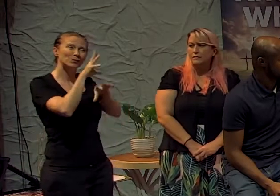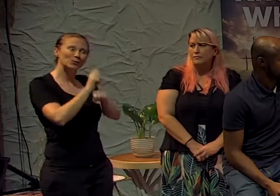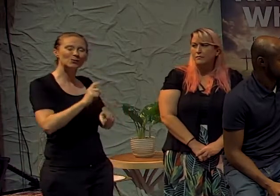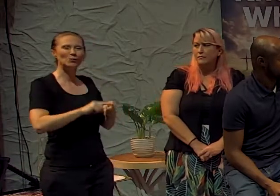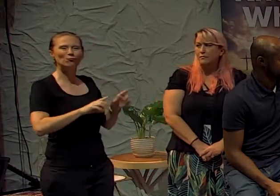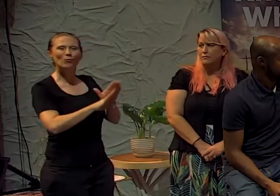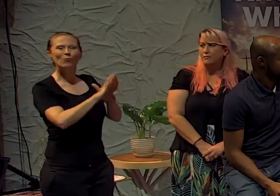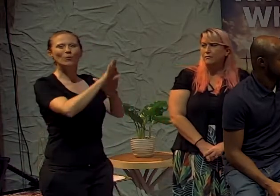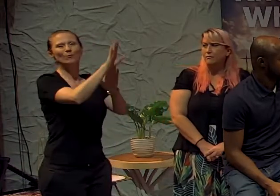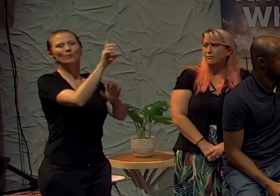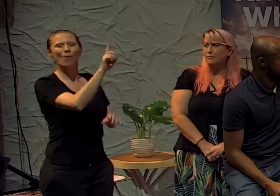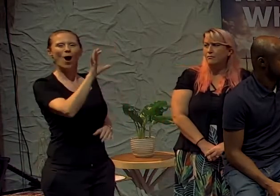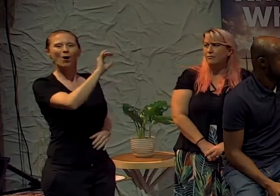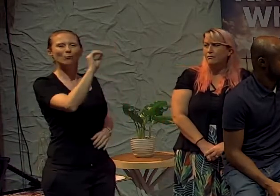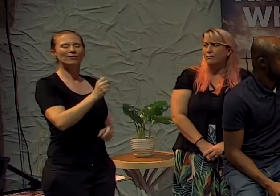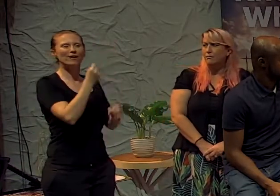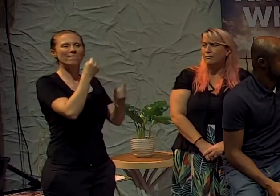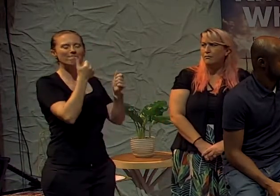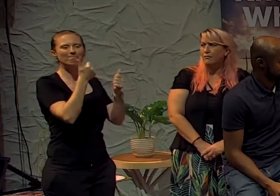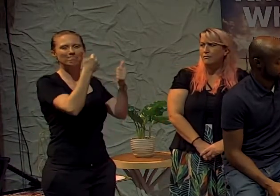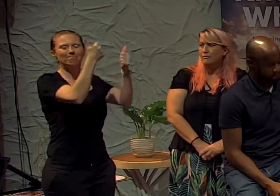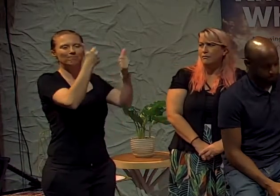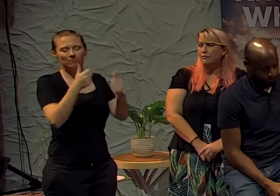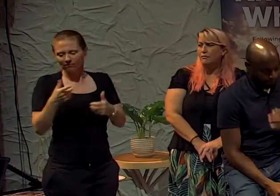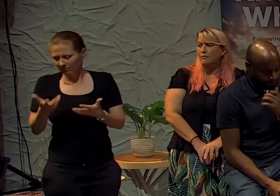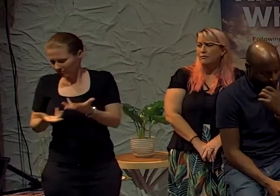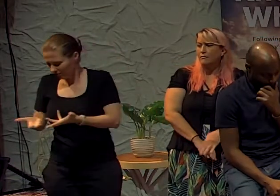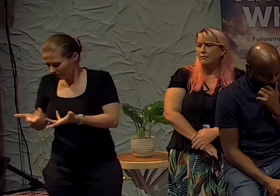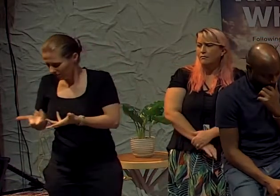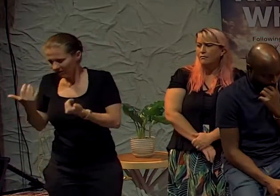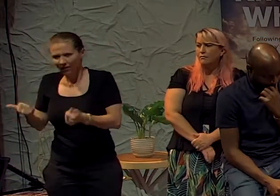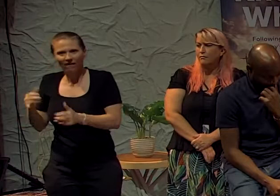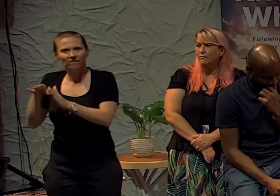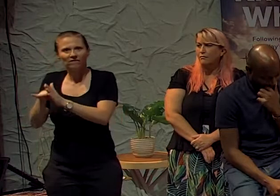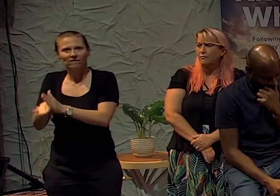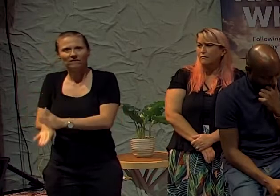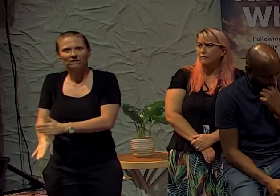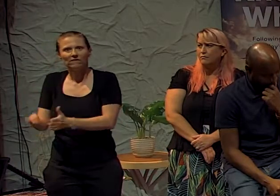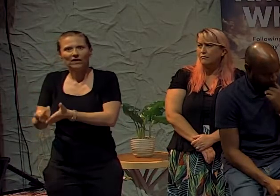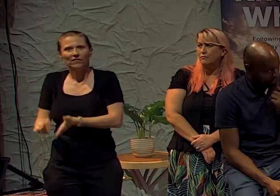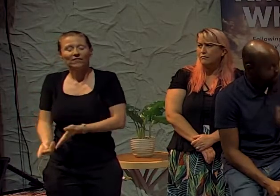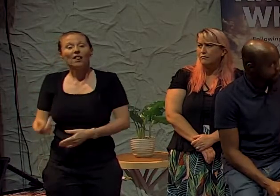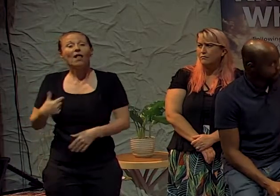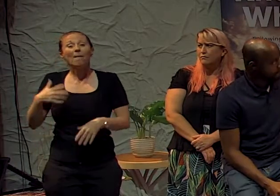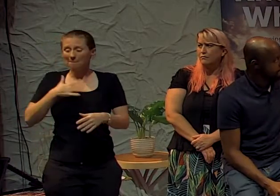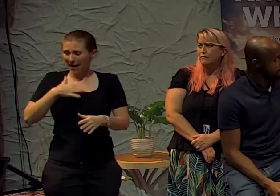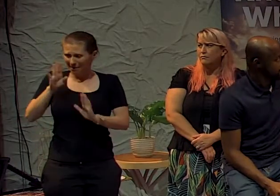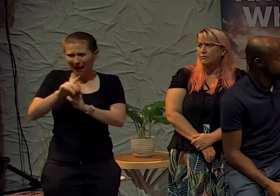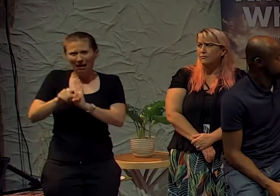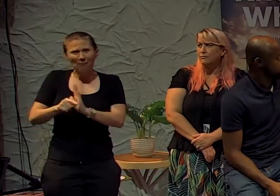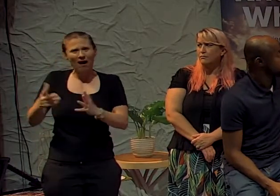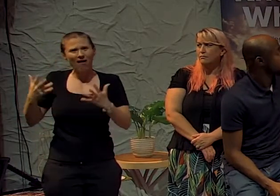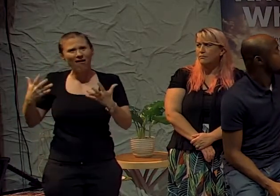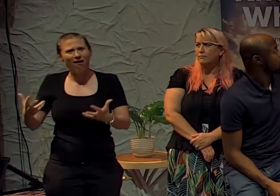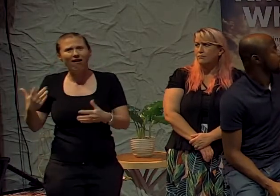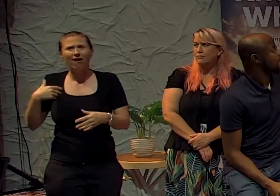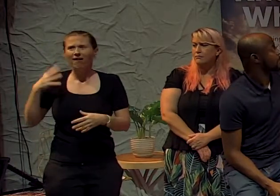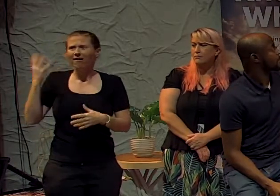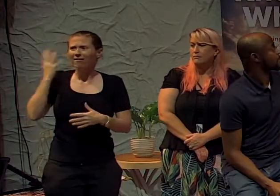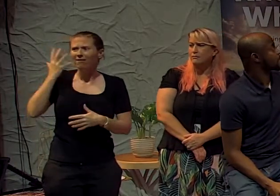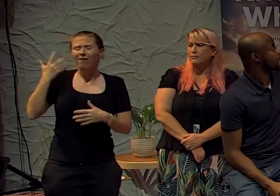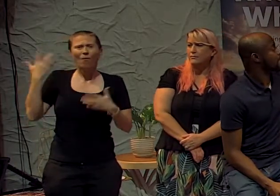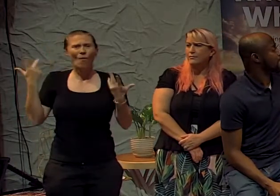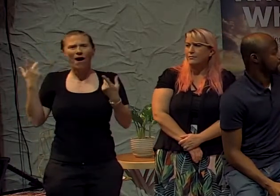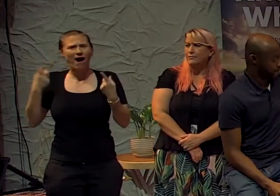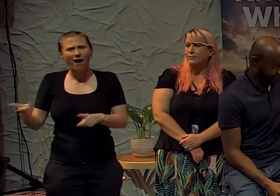and 100%, I'm not hitting it with these things. And particularly with my background, I'm like, why, what is wrong? So I